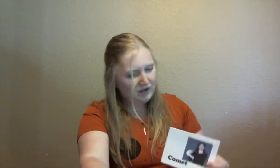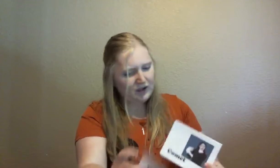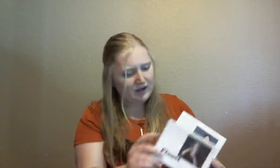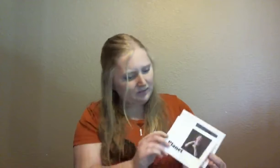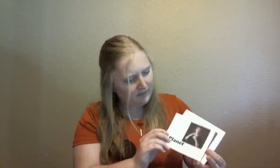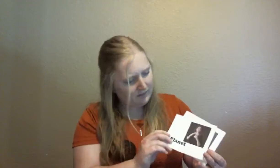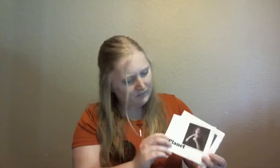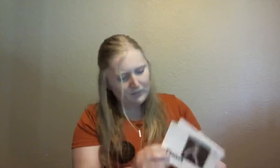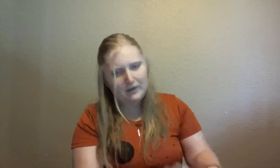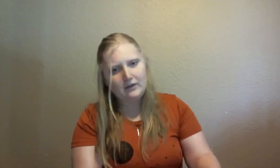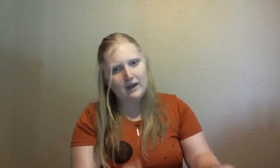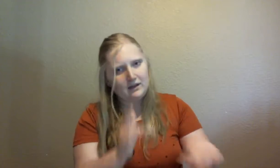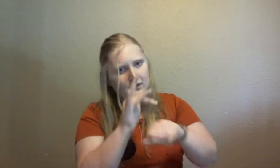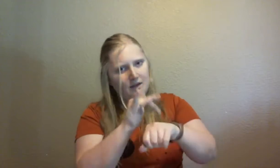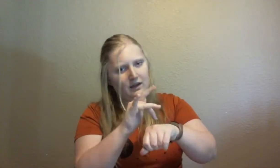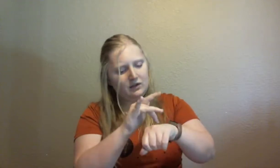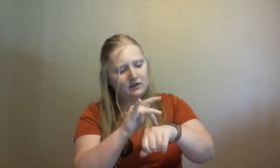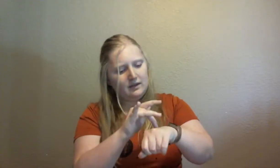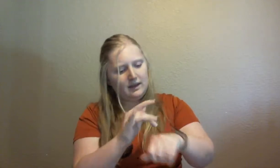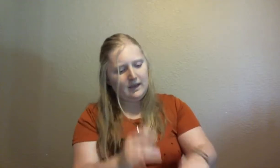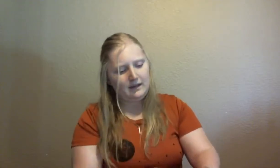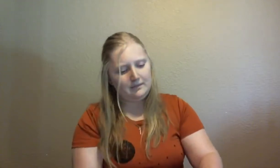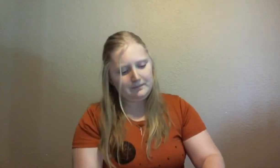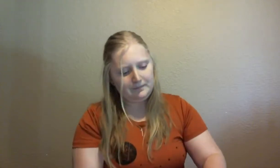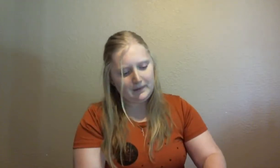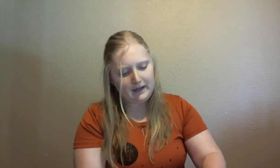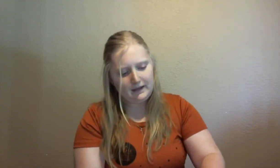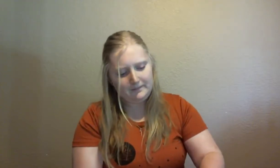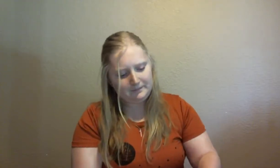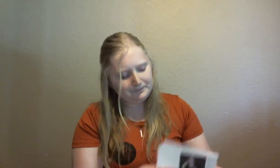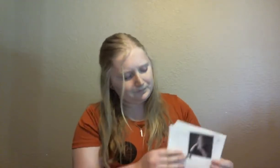Actually, I don't think there's movement with that, so I think it's just like that. Planet.